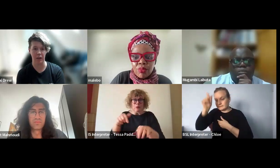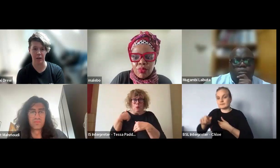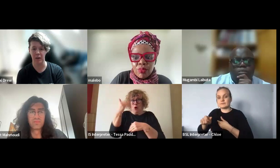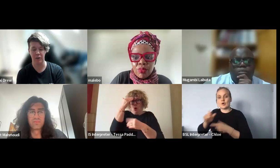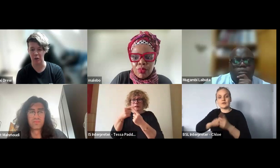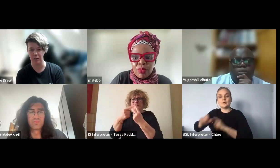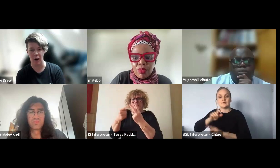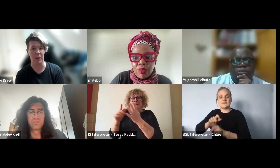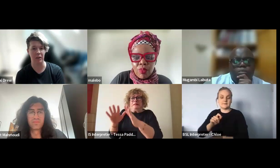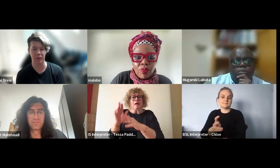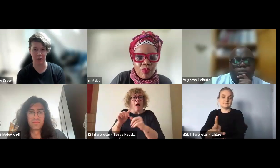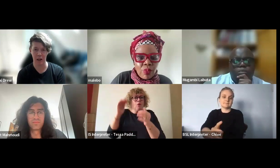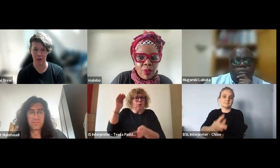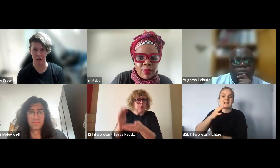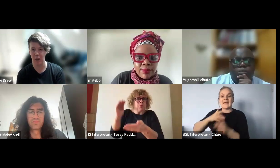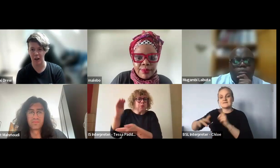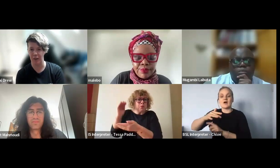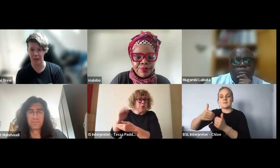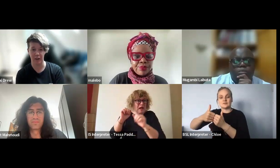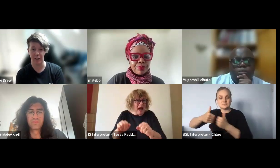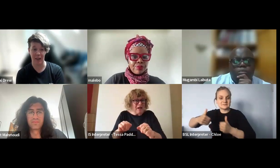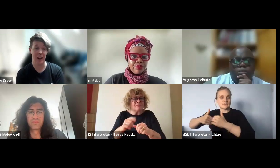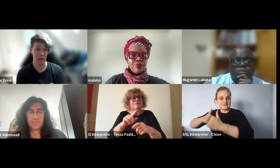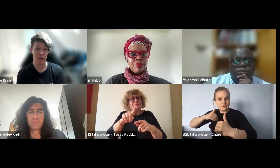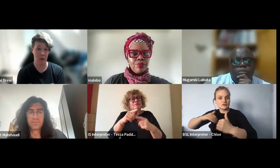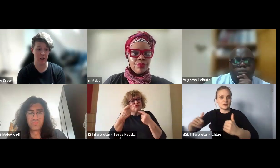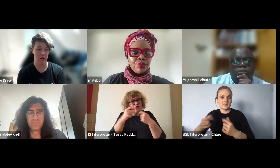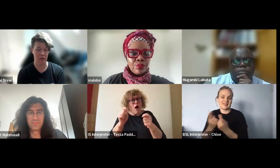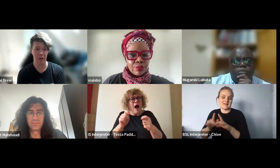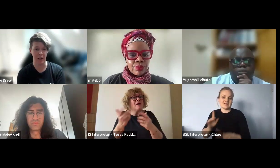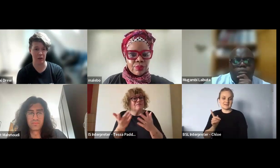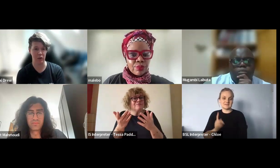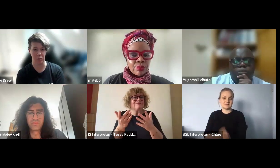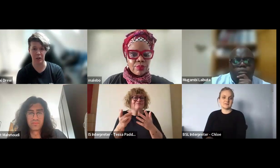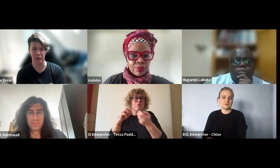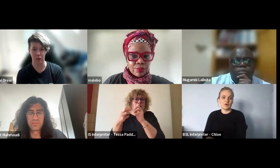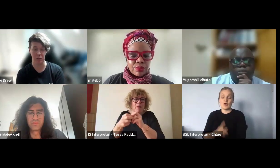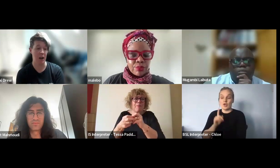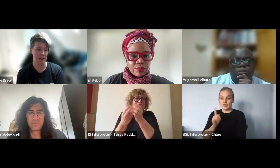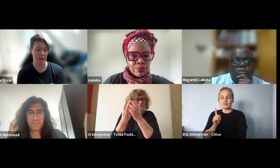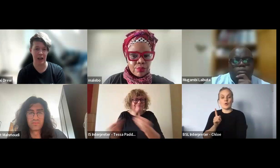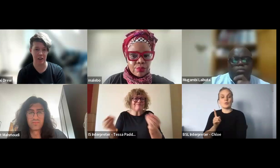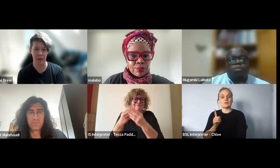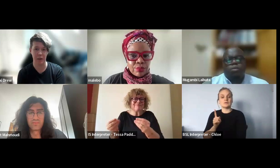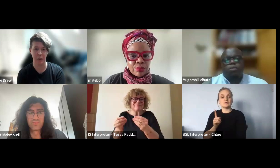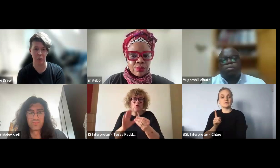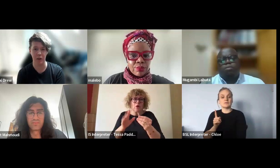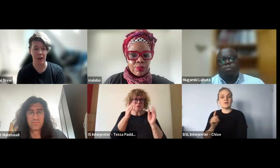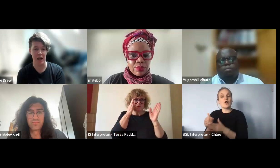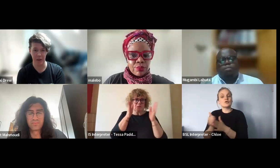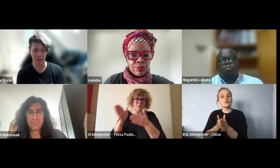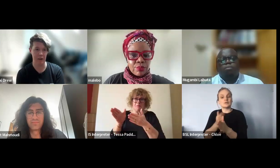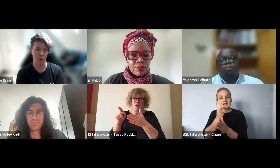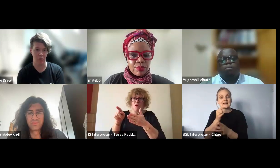community or another. So environmental degradation and things like that. Those are the questions that these sorts of predictive tools might actually be able to help